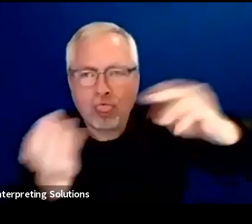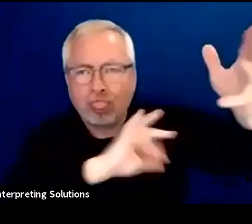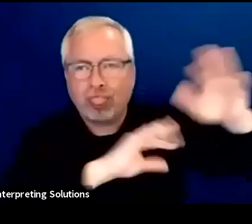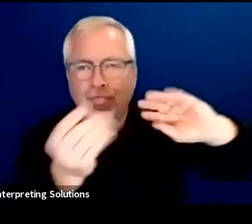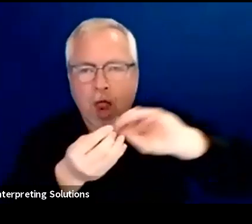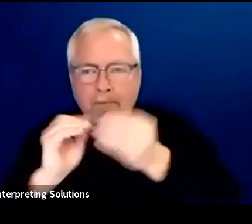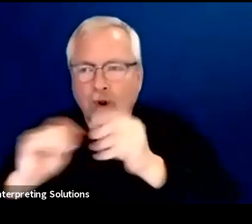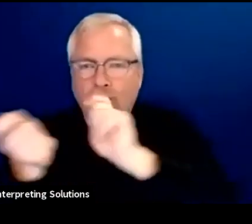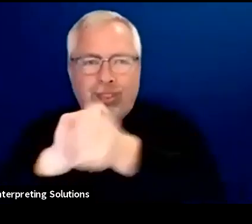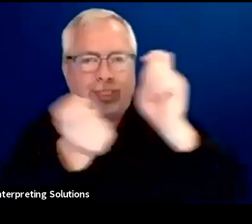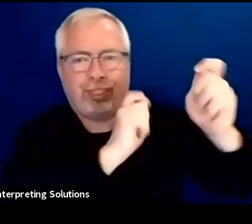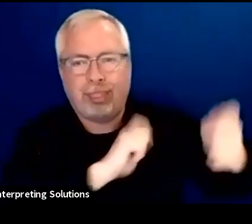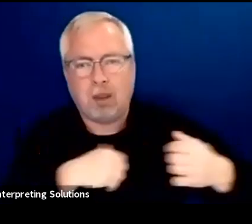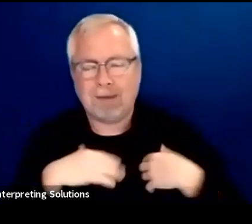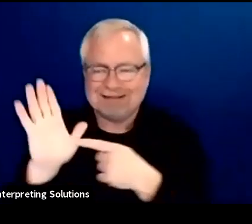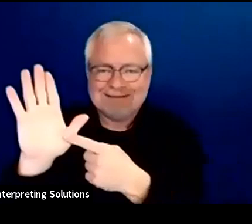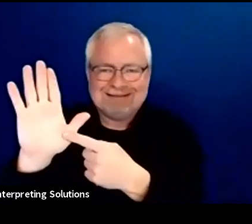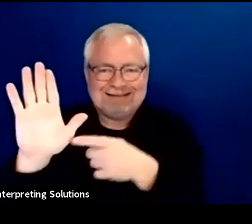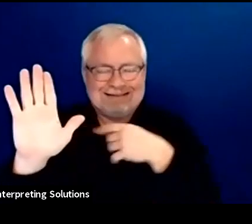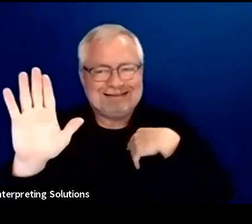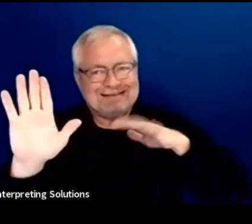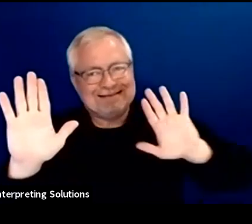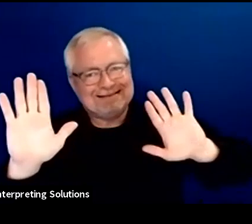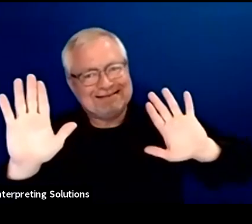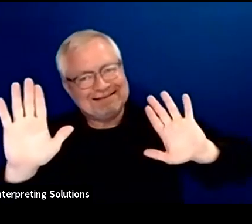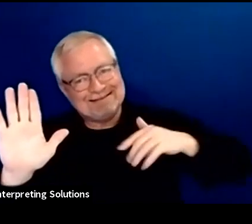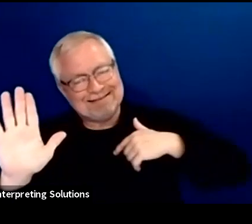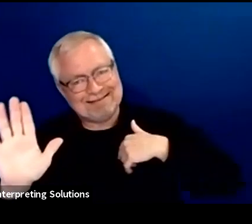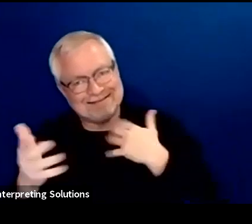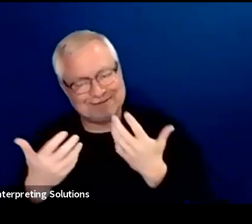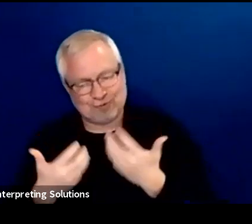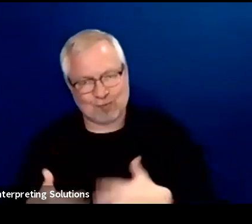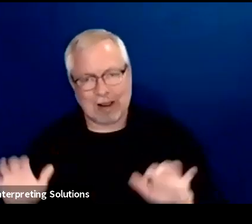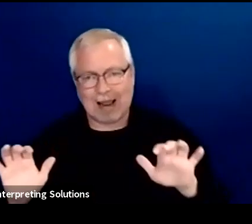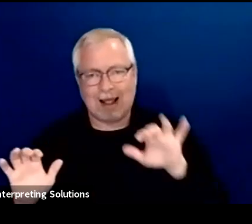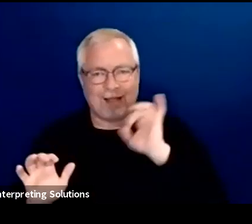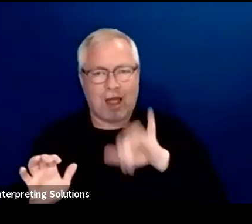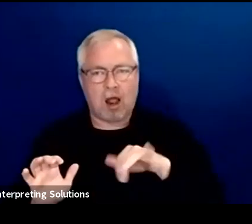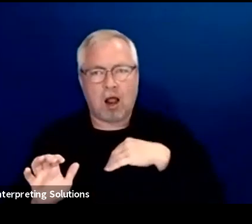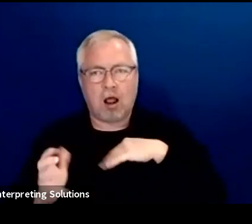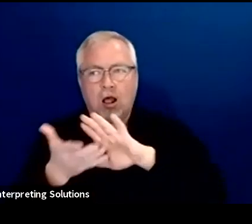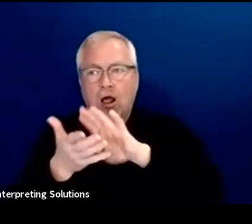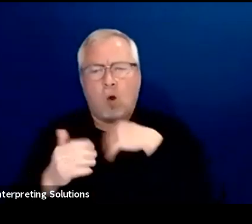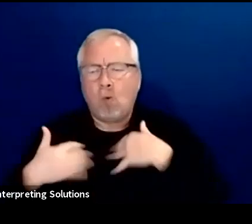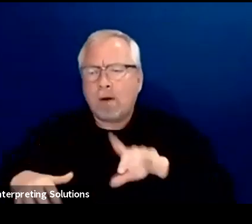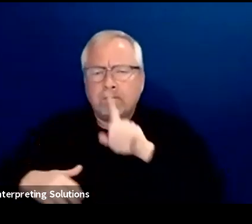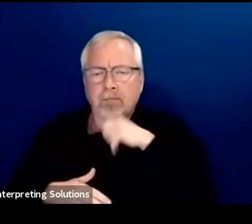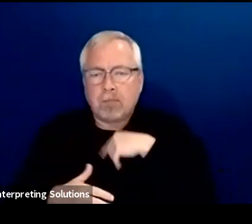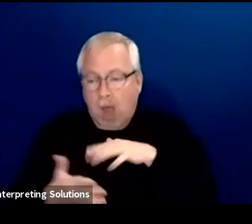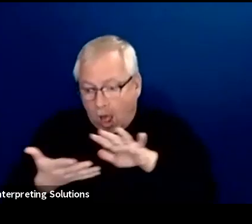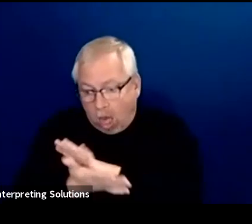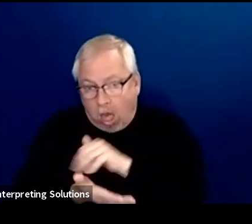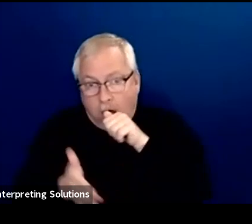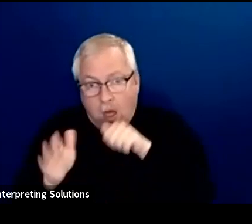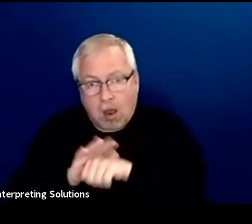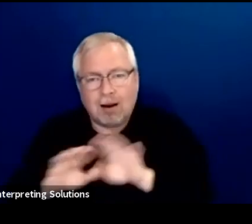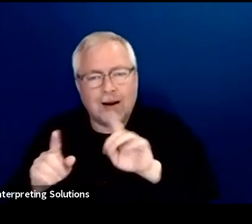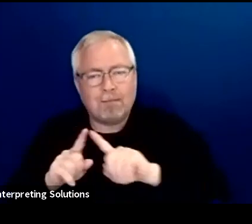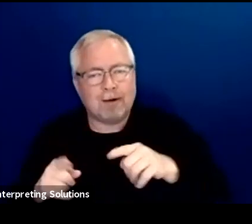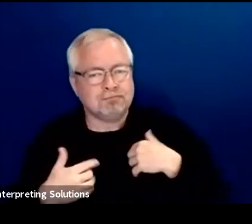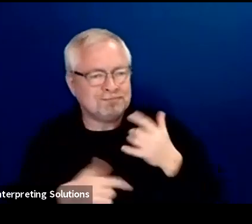an endpoint. Nothing could be further from the truth, but I may let Jan mention of how do we get out there? How do we let somebody get in under the